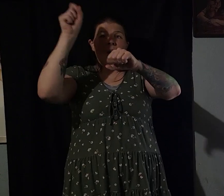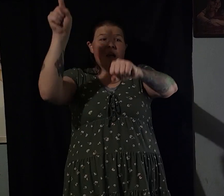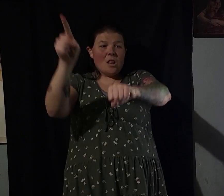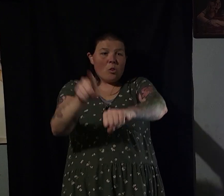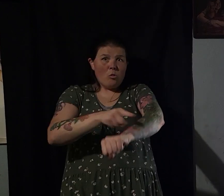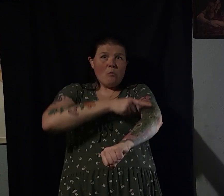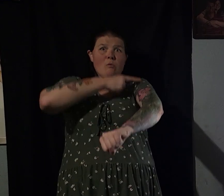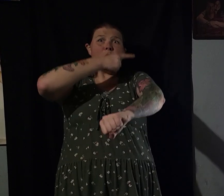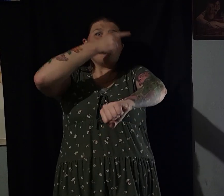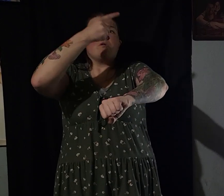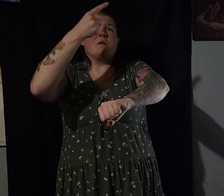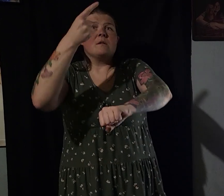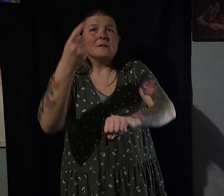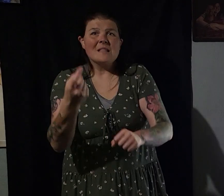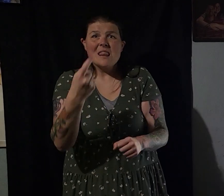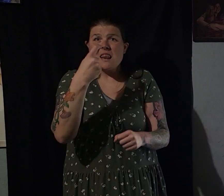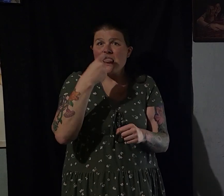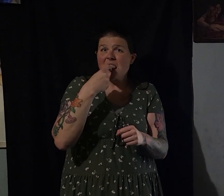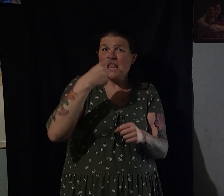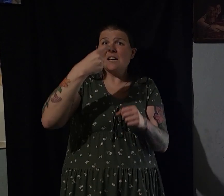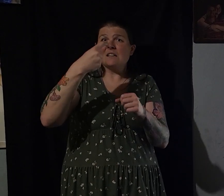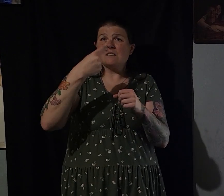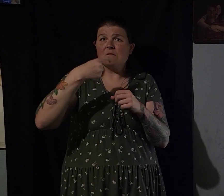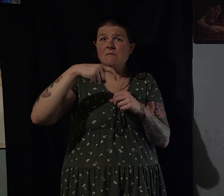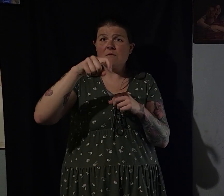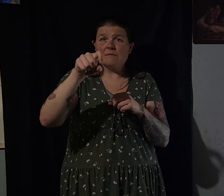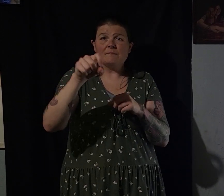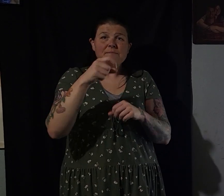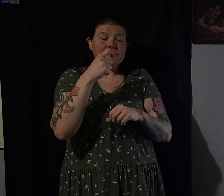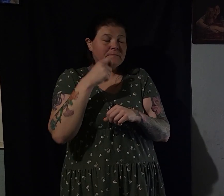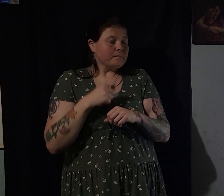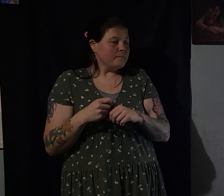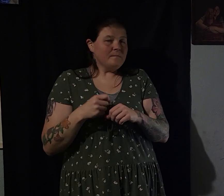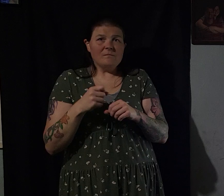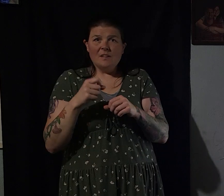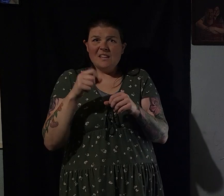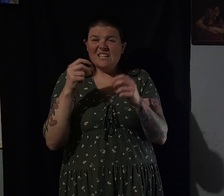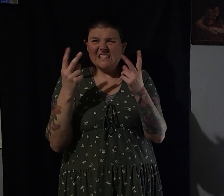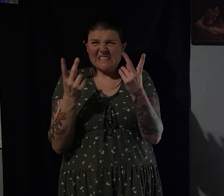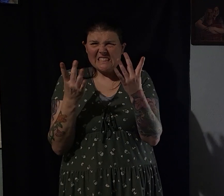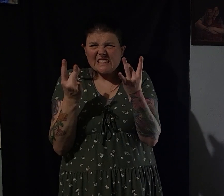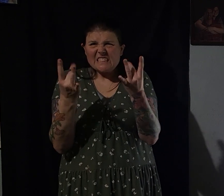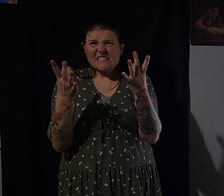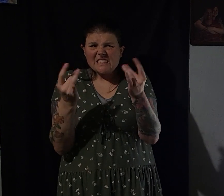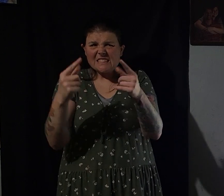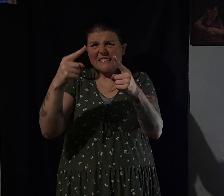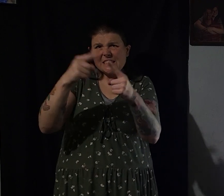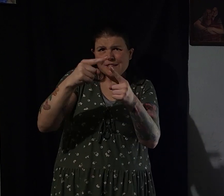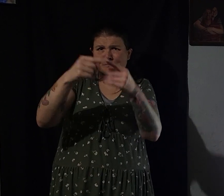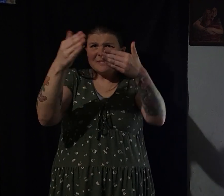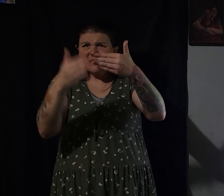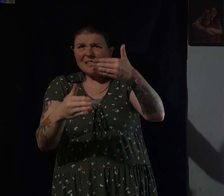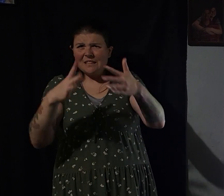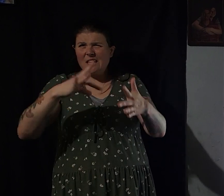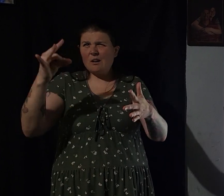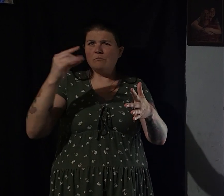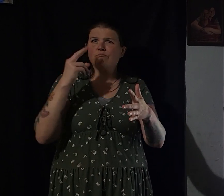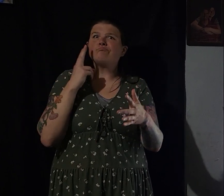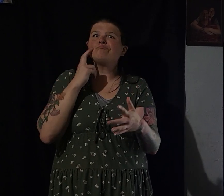flap! Out shoots this amazingly long tongue with a sticky tip at the end, like a piece of well-chewed